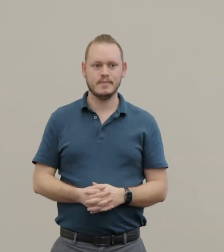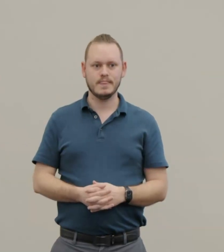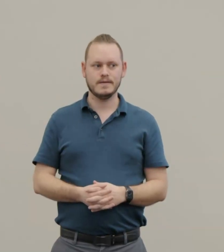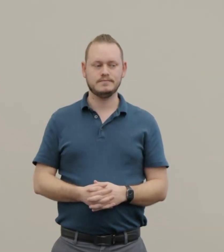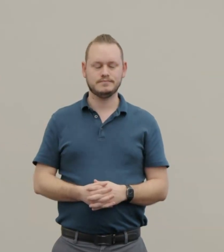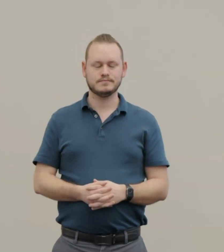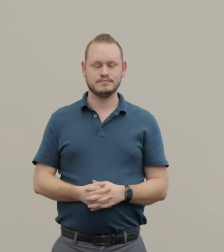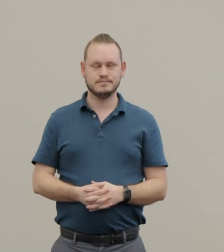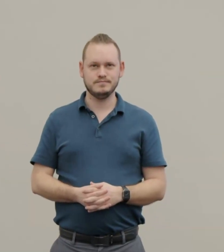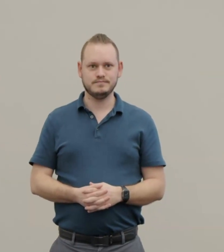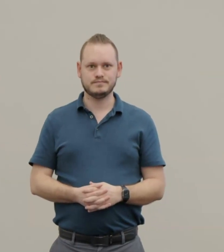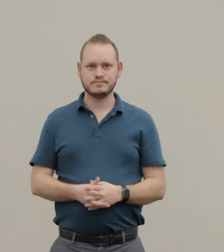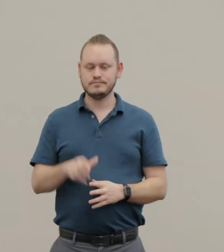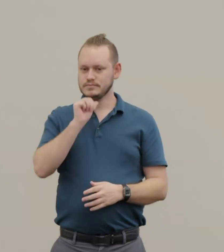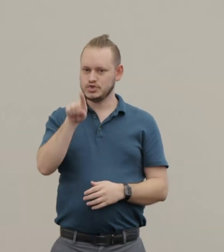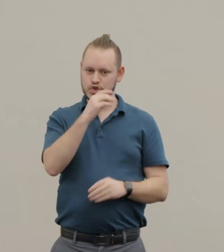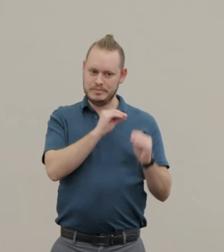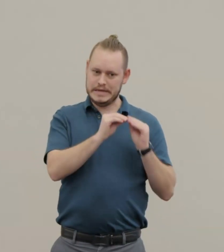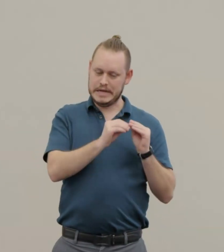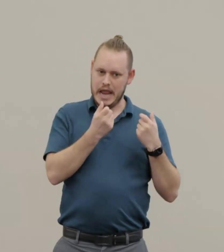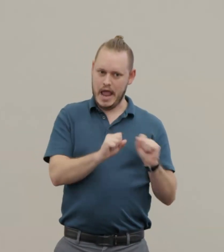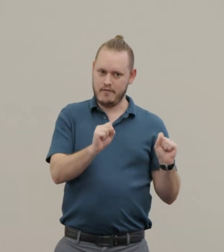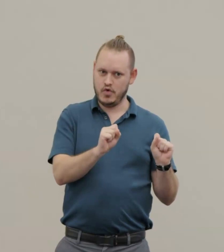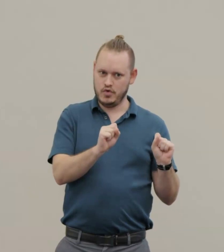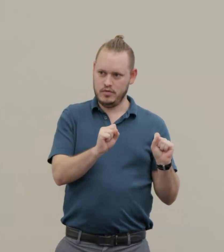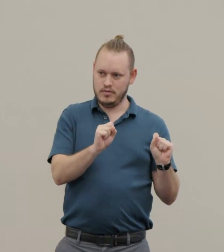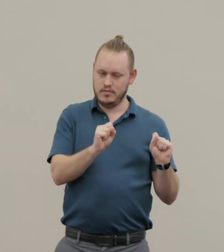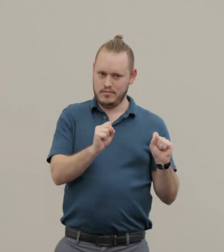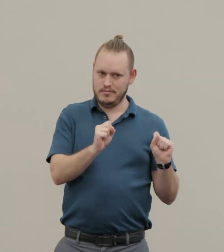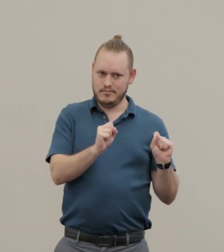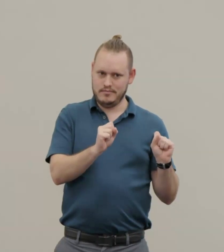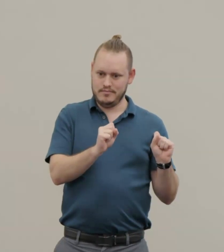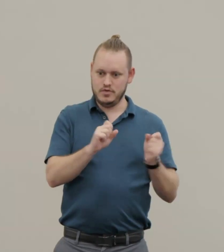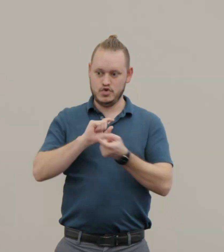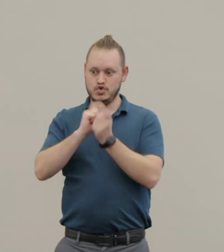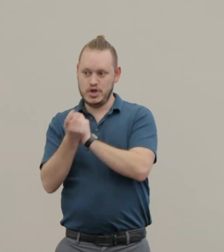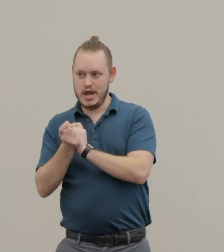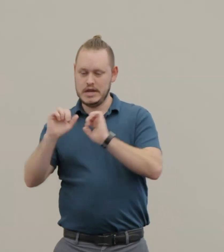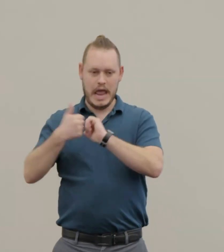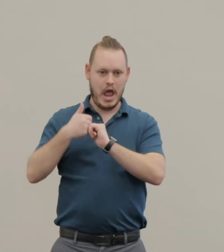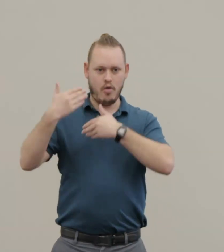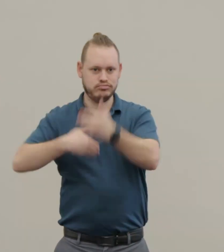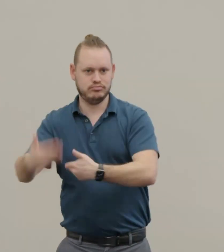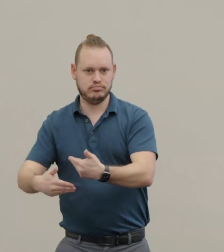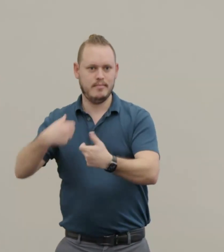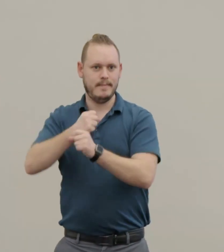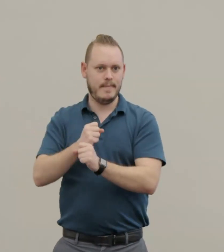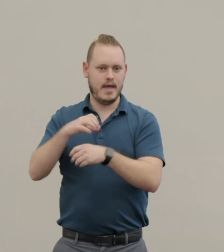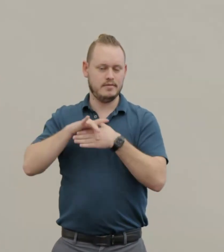So this is not just a remediation effort that it's asking for. It's change the way you do stuff, right?